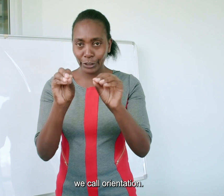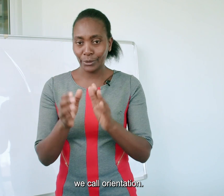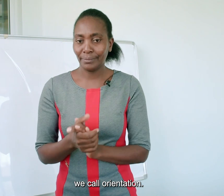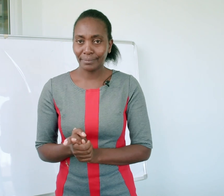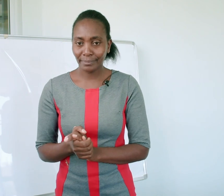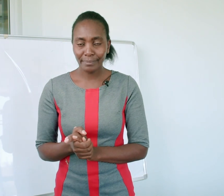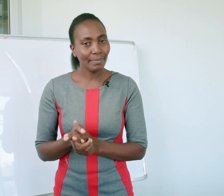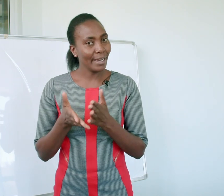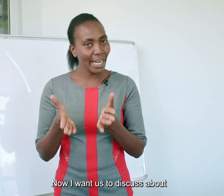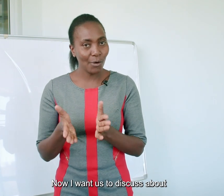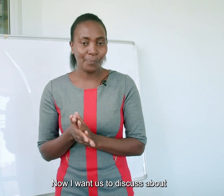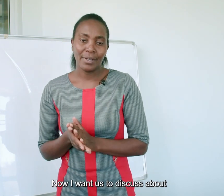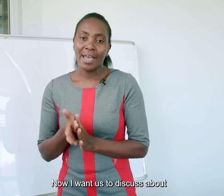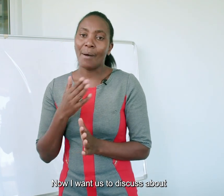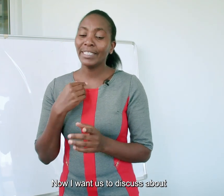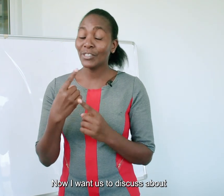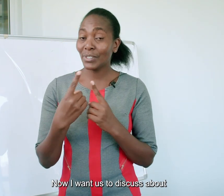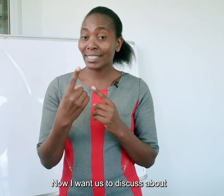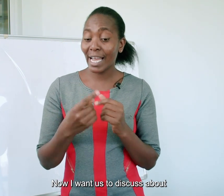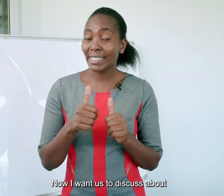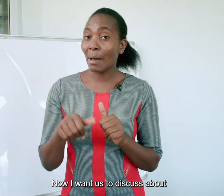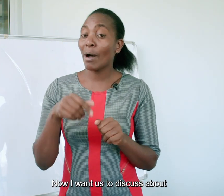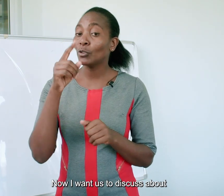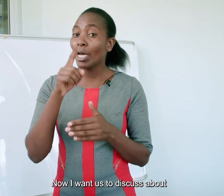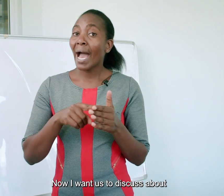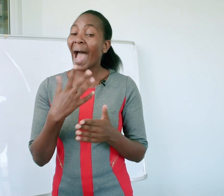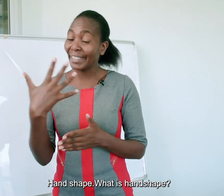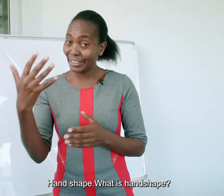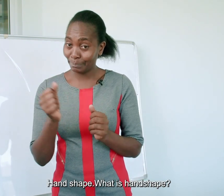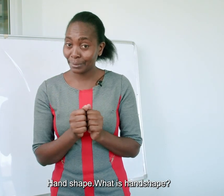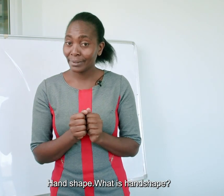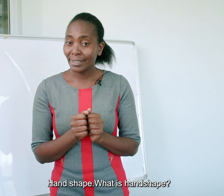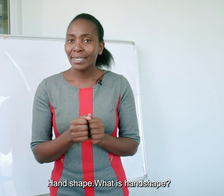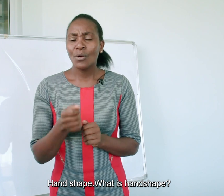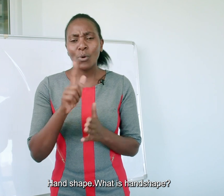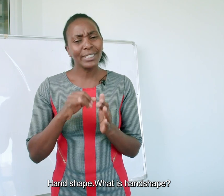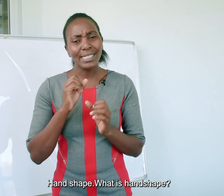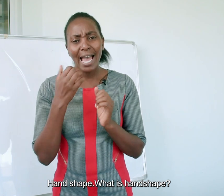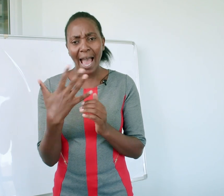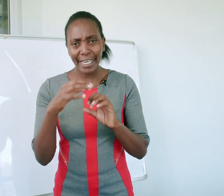orientation. Now, I want us to discuss about handshape. What is